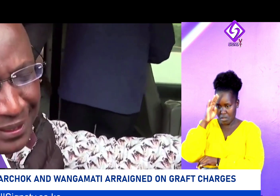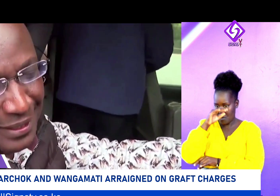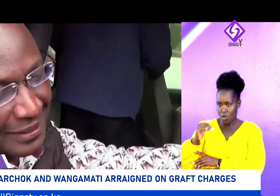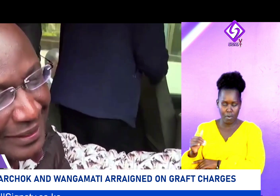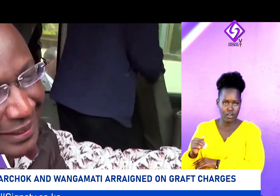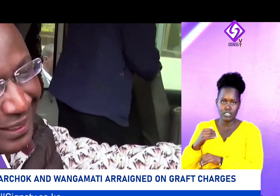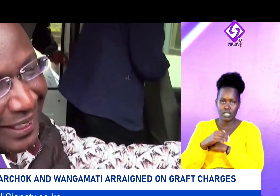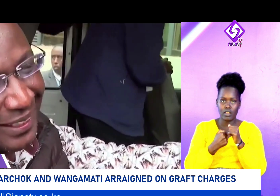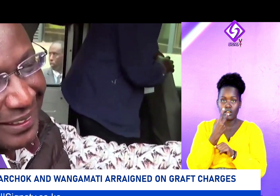yes.